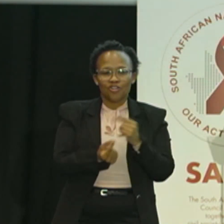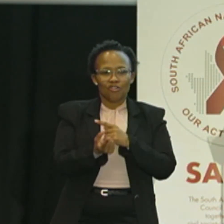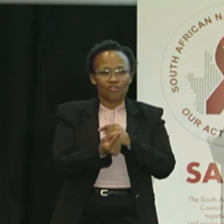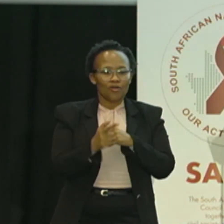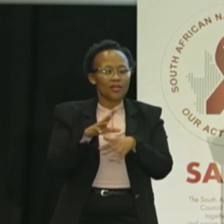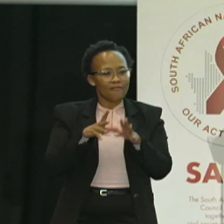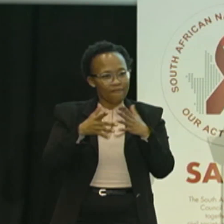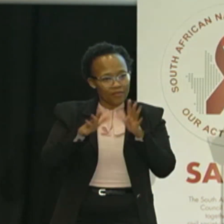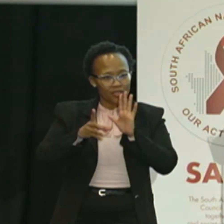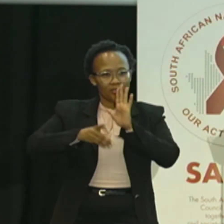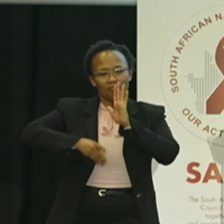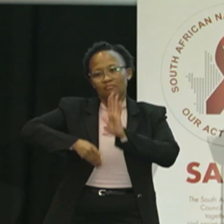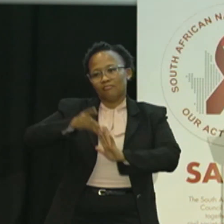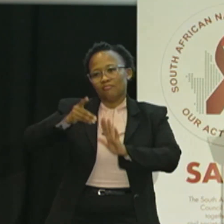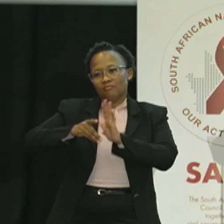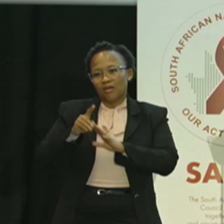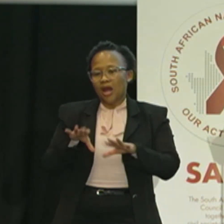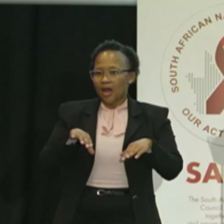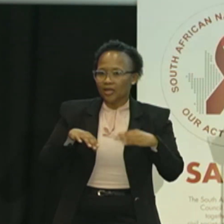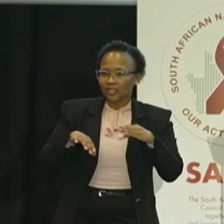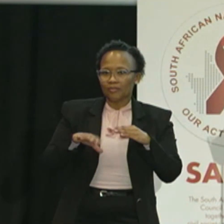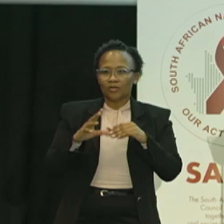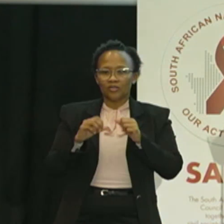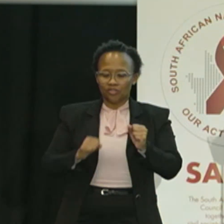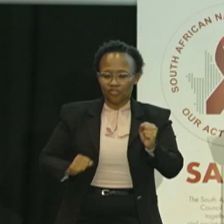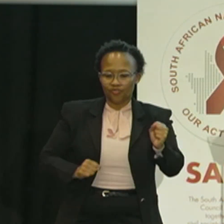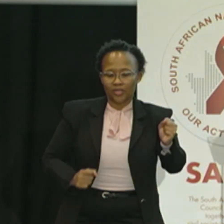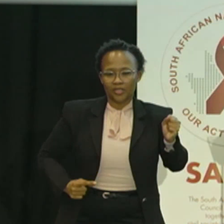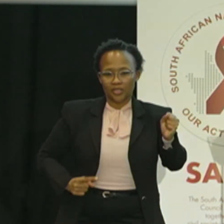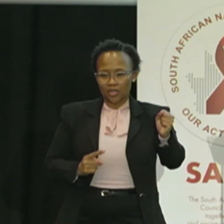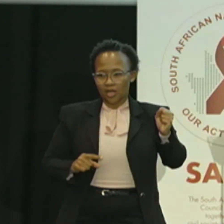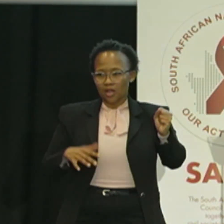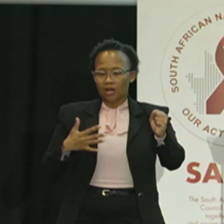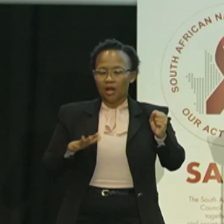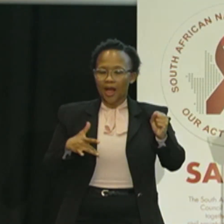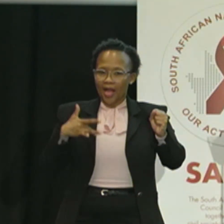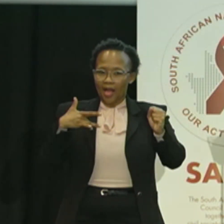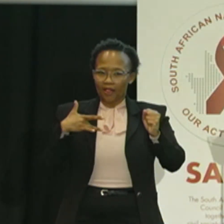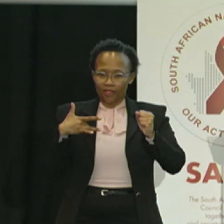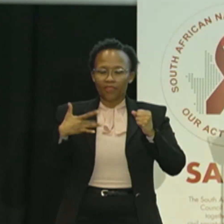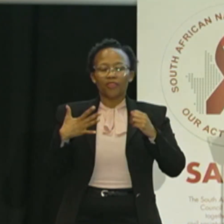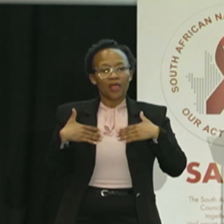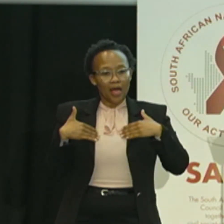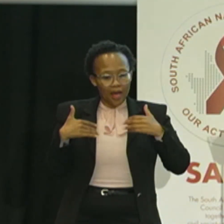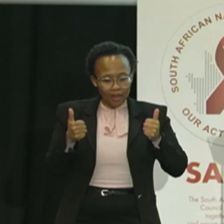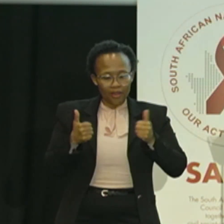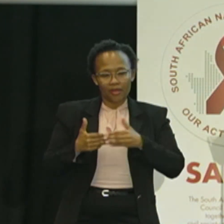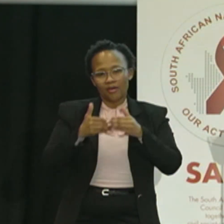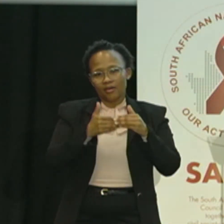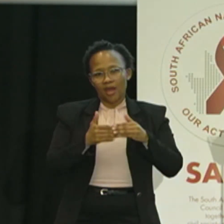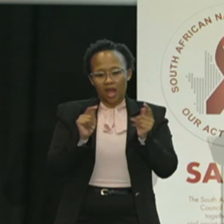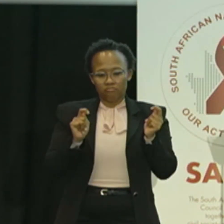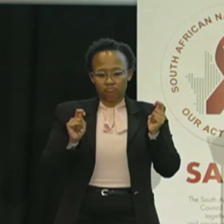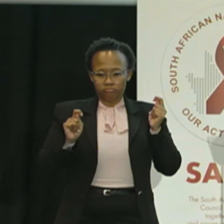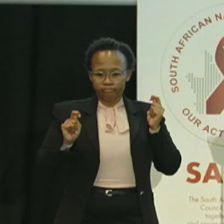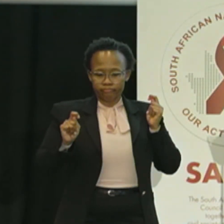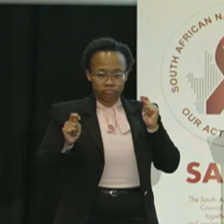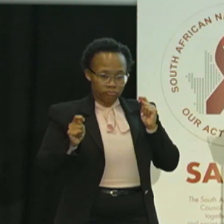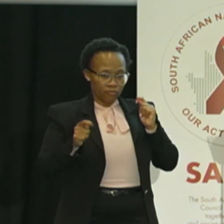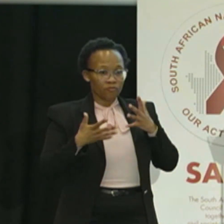actionable strategies that will transform the healthcare landscape for key populations in South